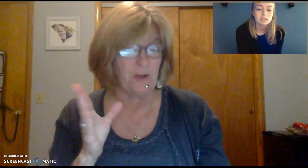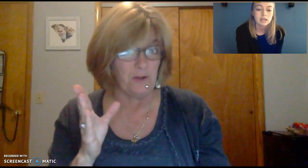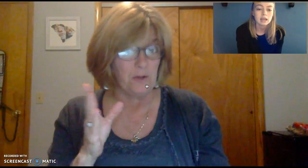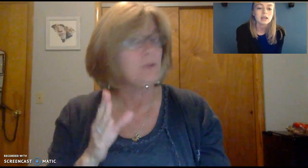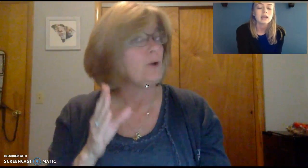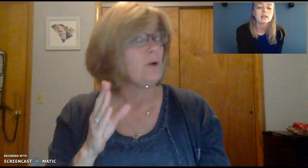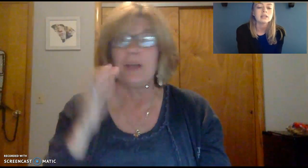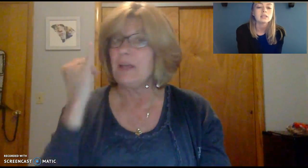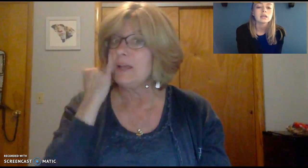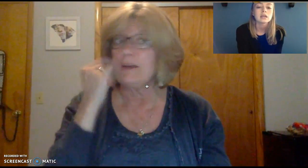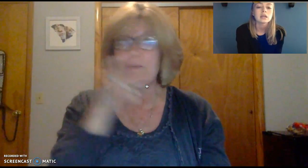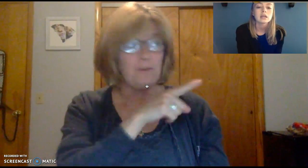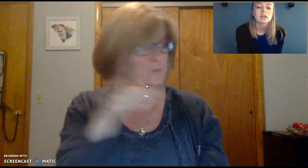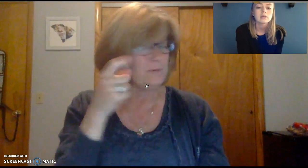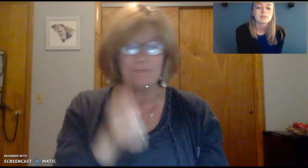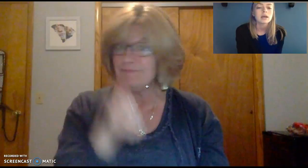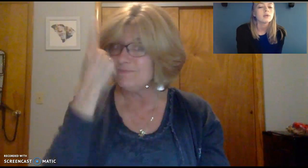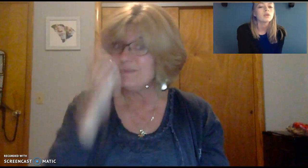commission today, and